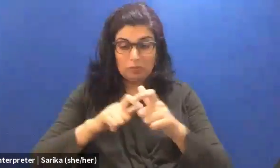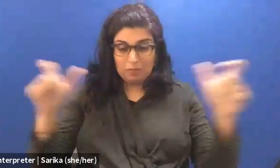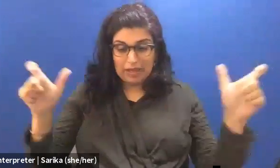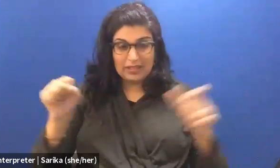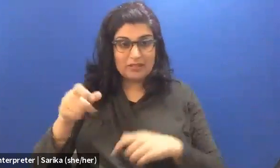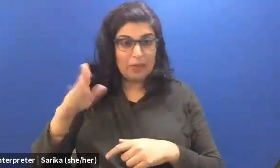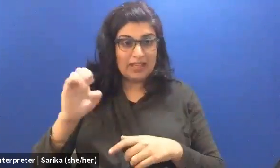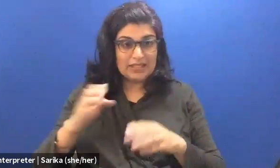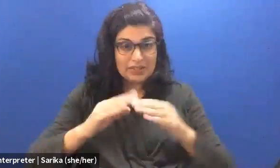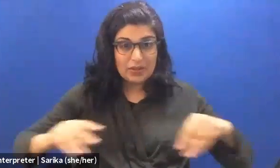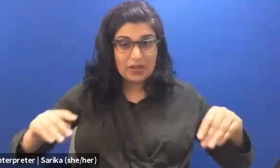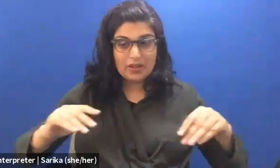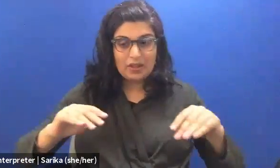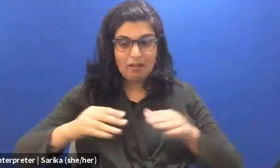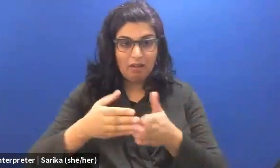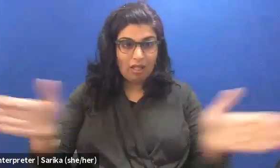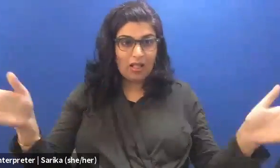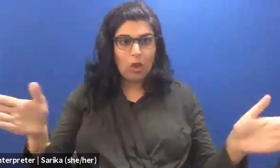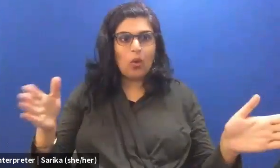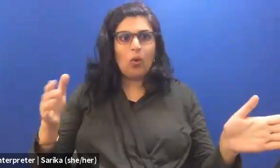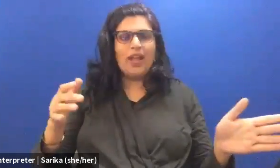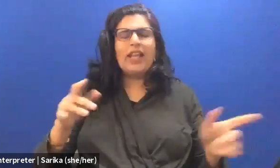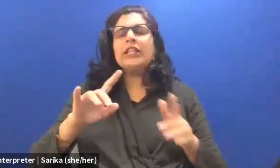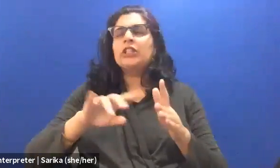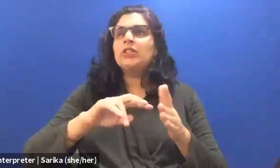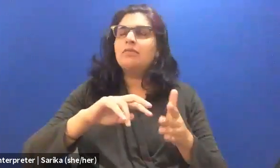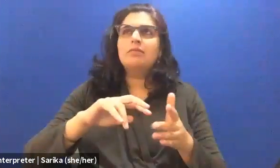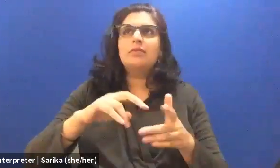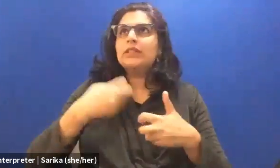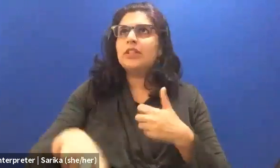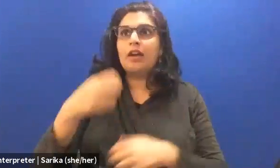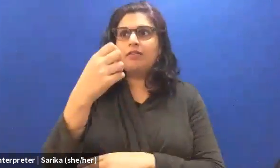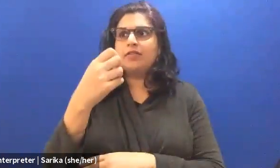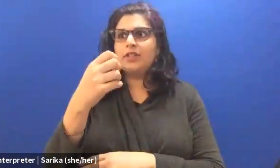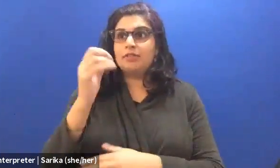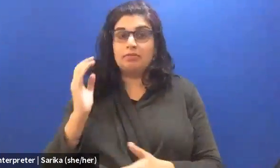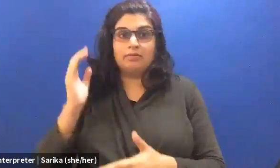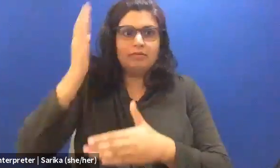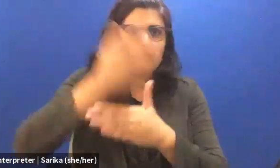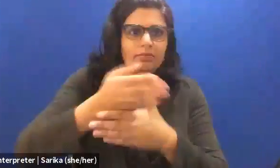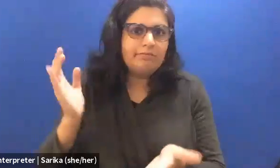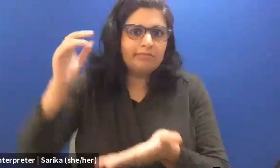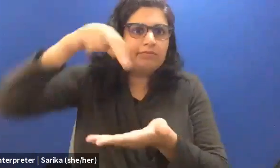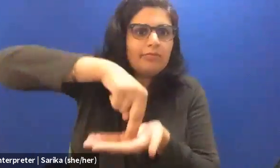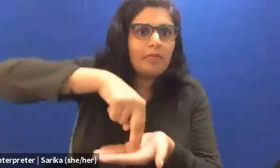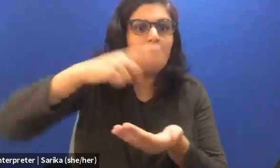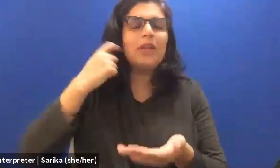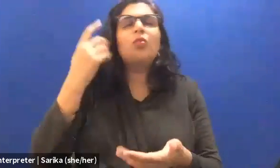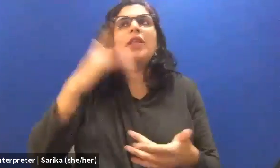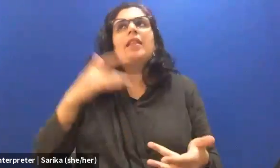because we think someone else is going to make that move, and really it's up to us. So just wanted to add that piece.